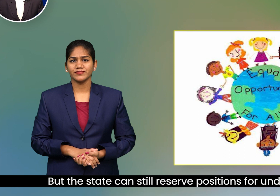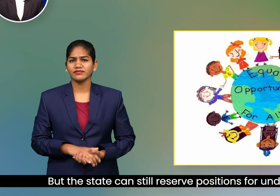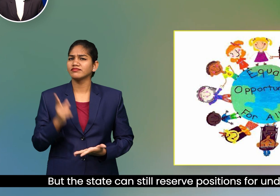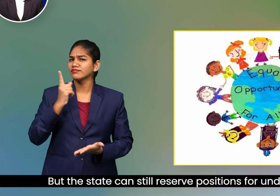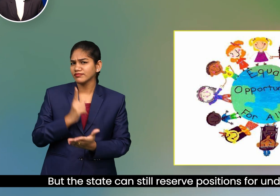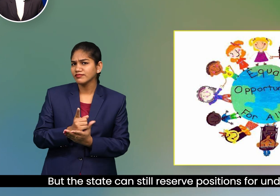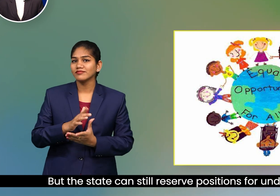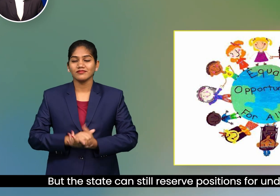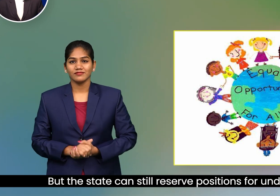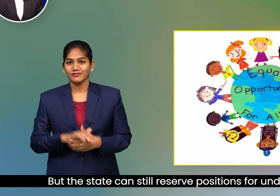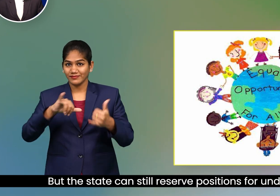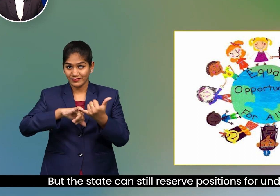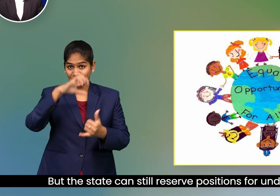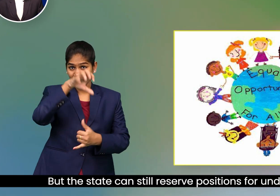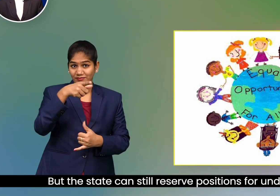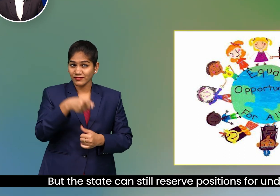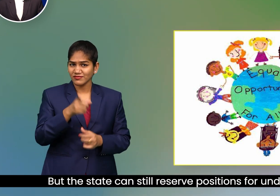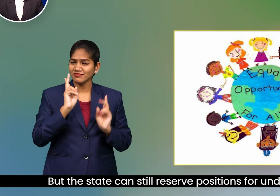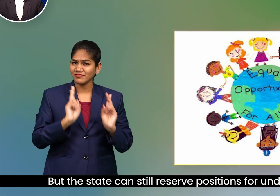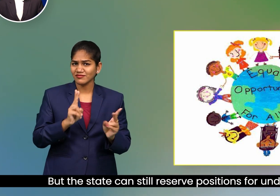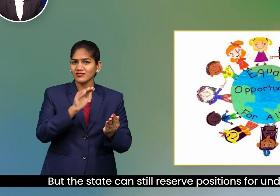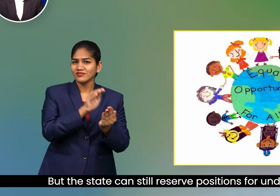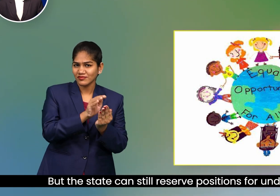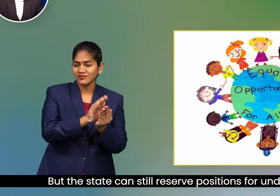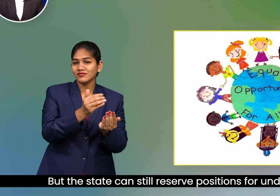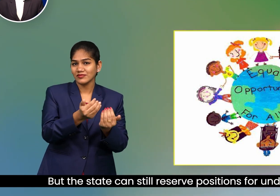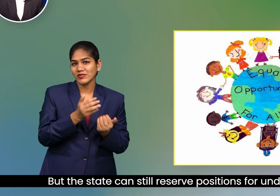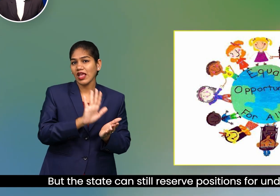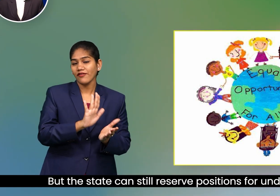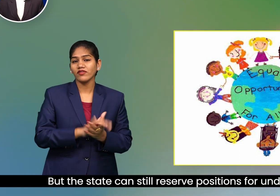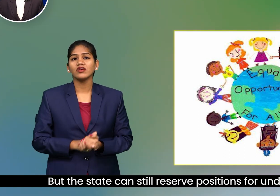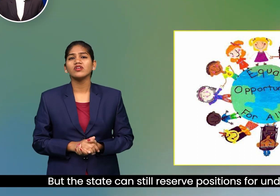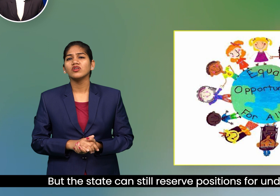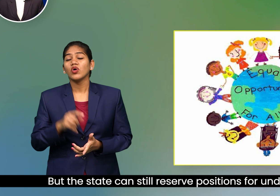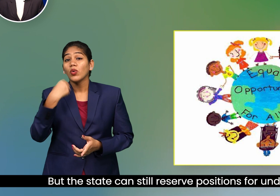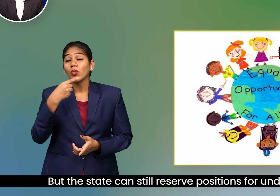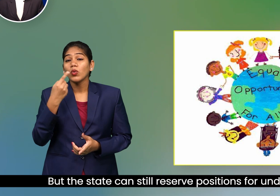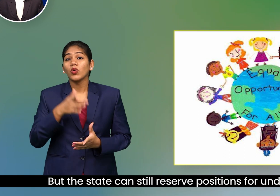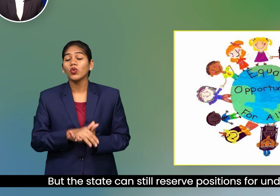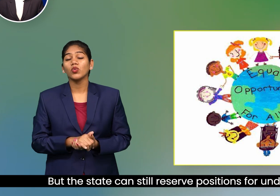But the state can still reserve positions for underrepresented